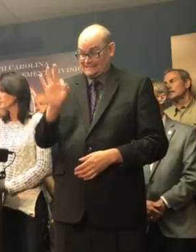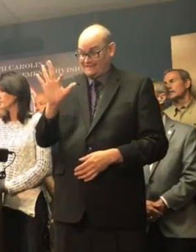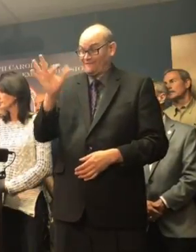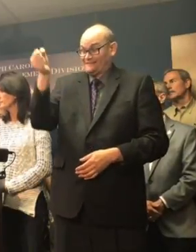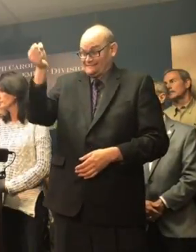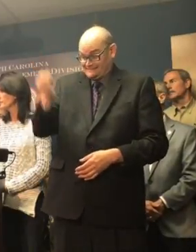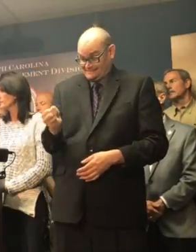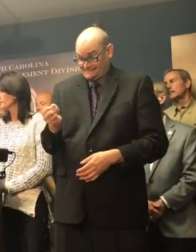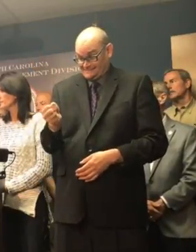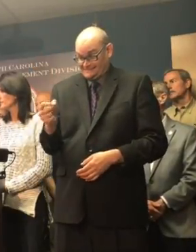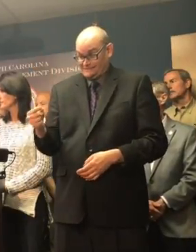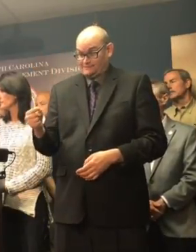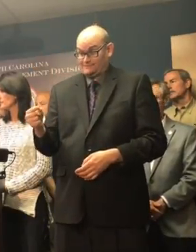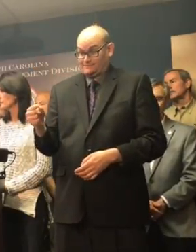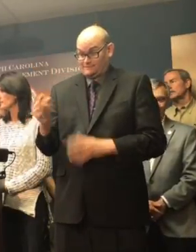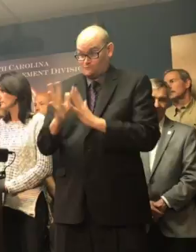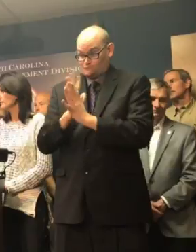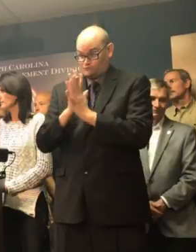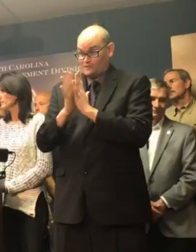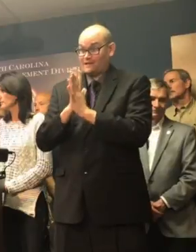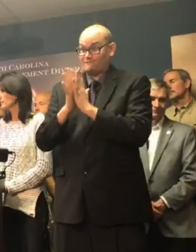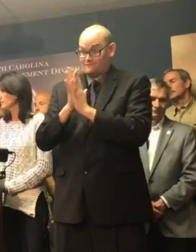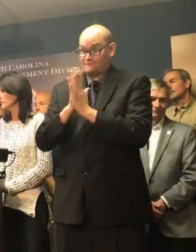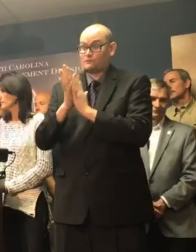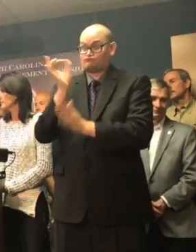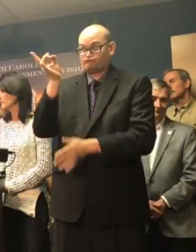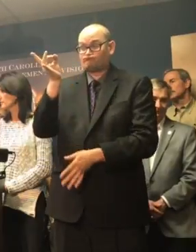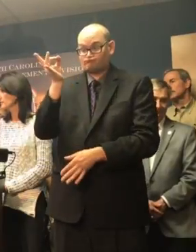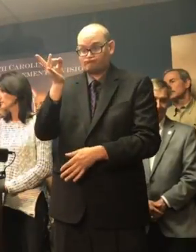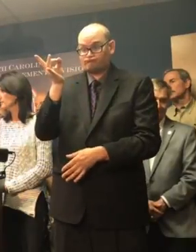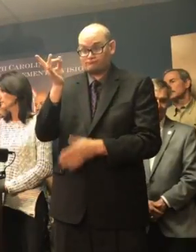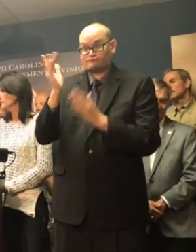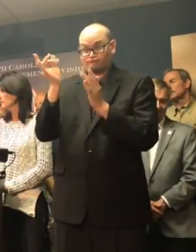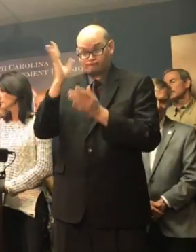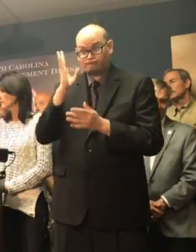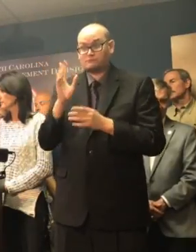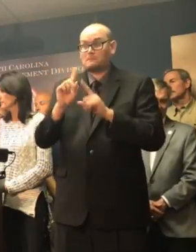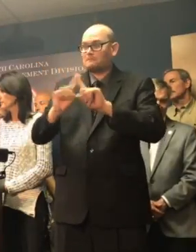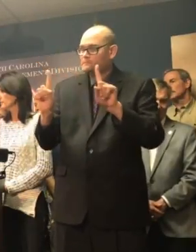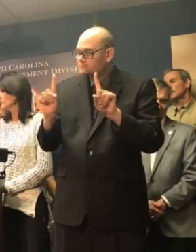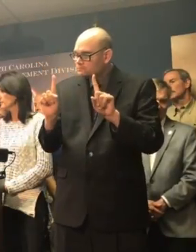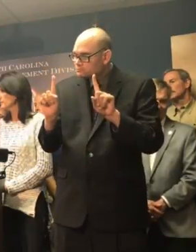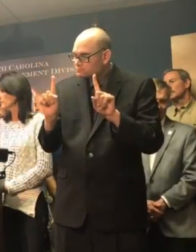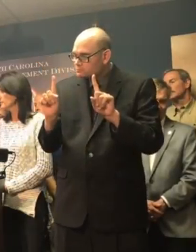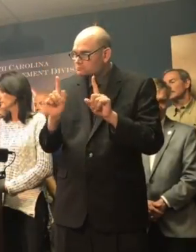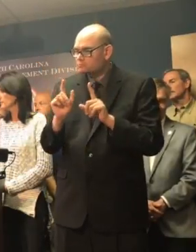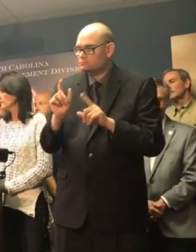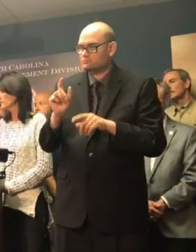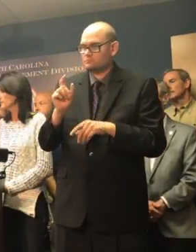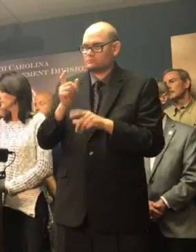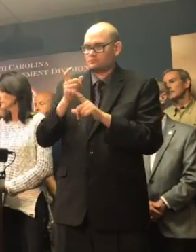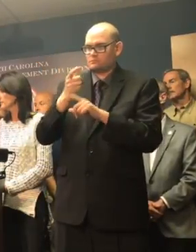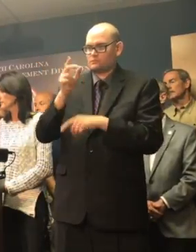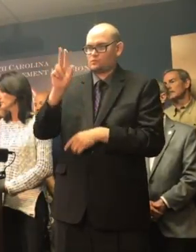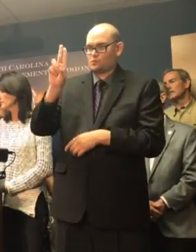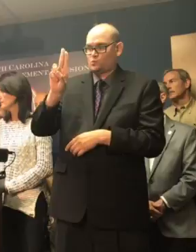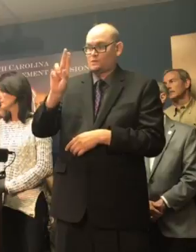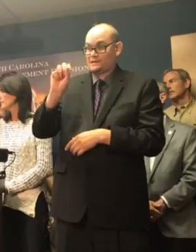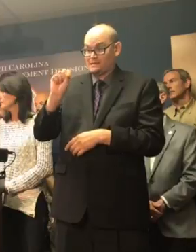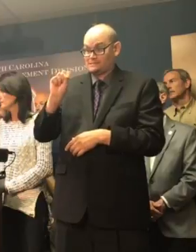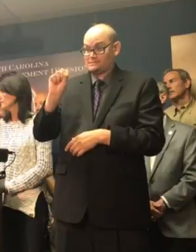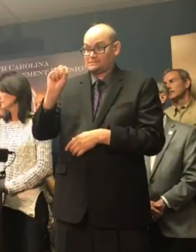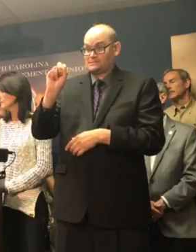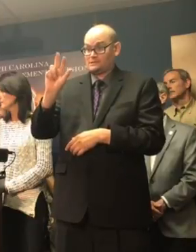traffic on I-95, but it's not to the point where we cannot push the traffic coming from US 270 onto